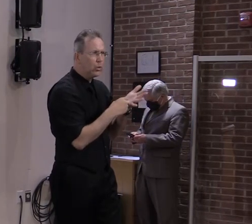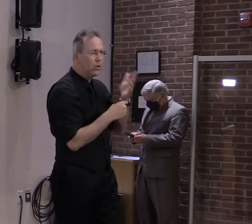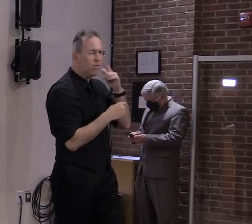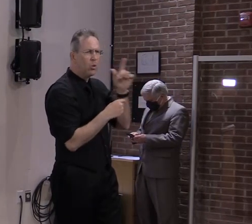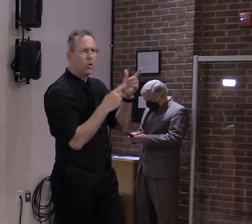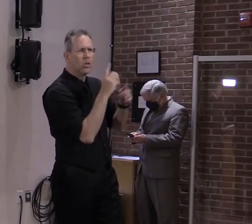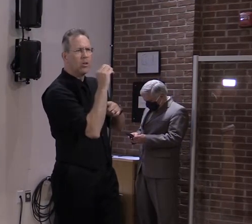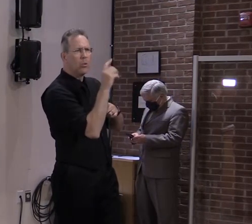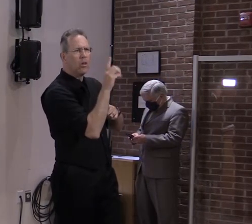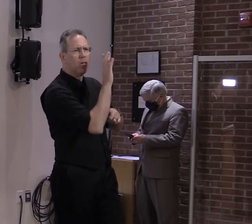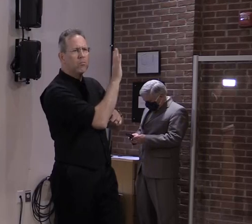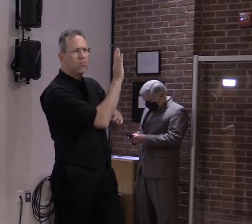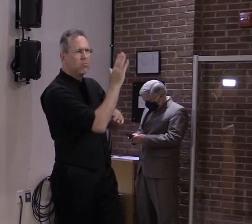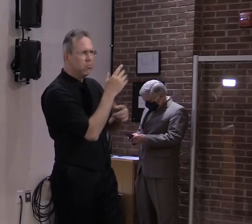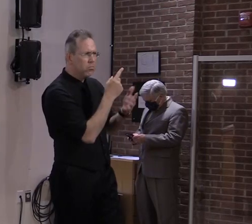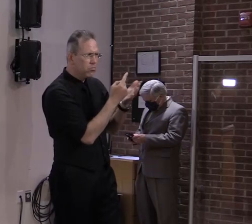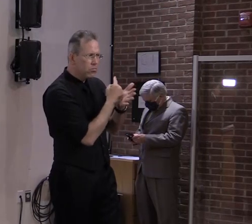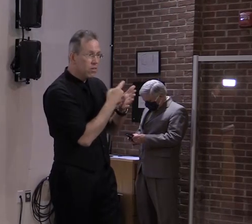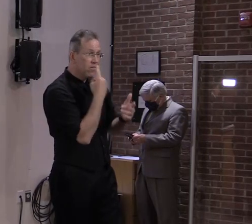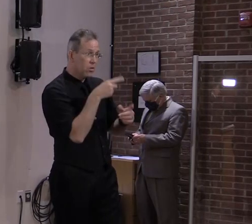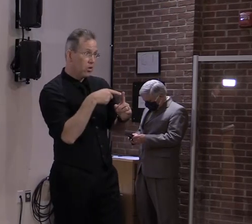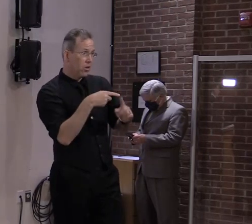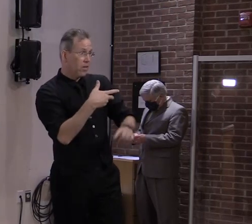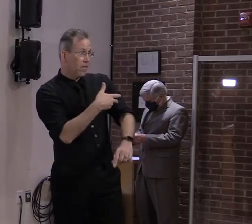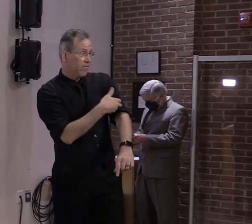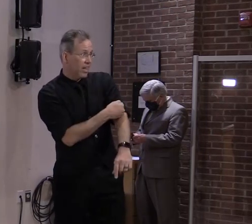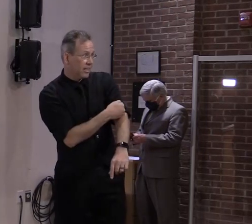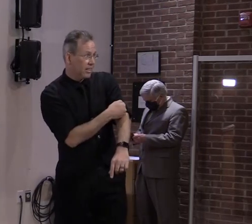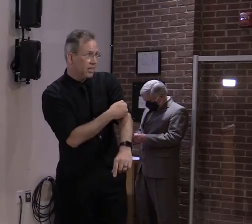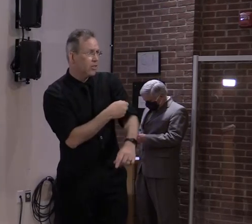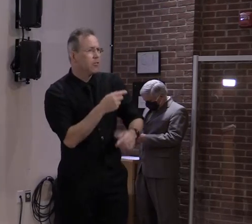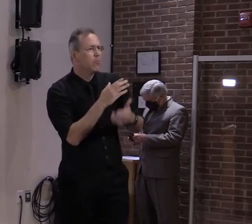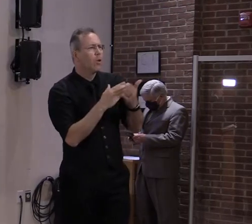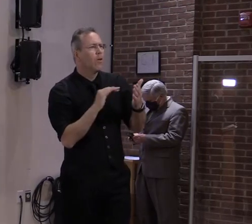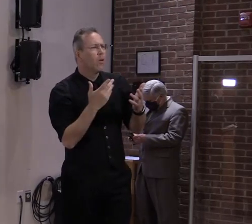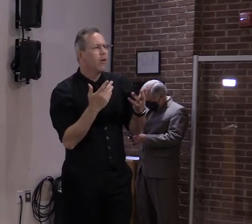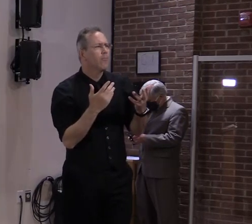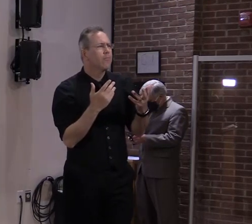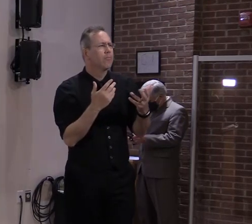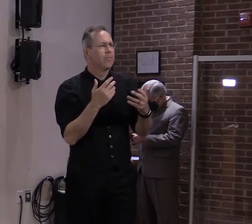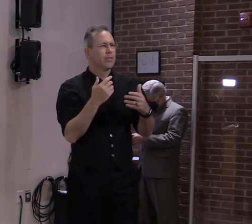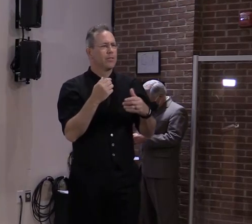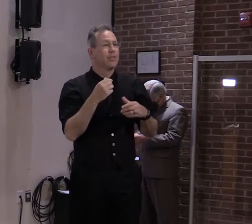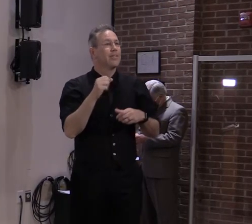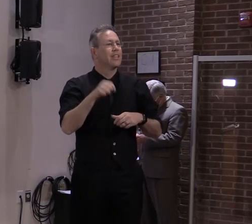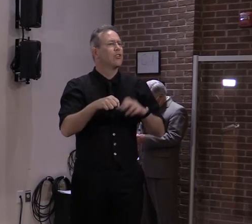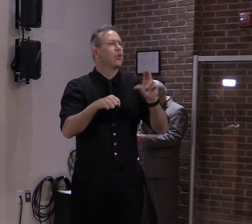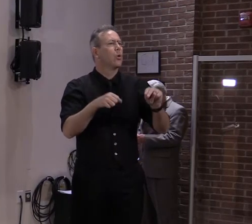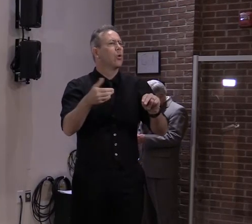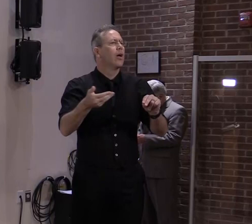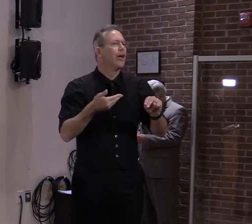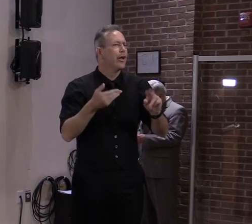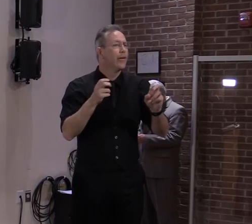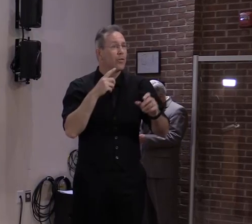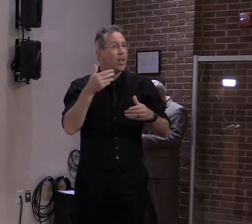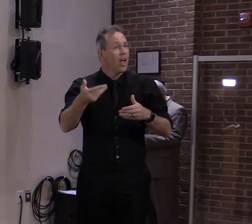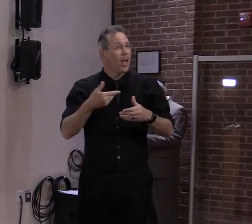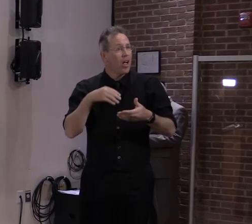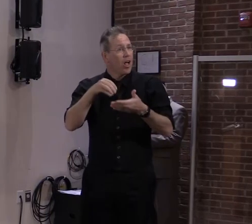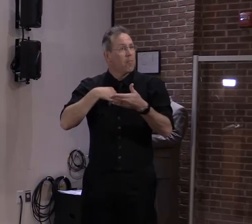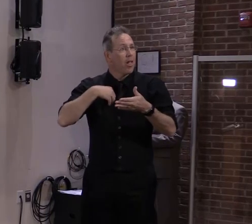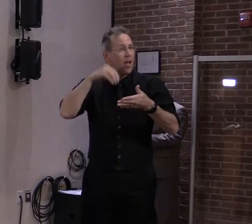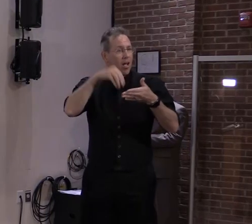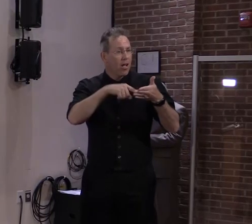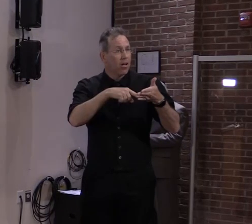whether or not vaccination can be a condition of employment. And we do expect to be able to issue some guidance coming